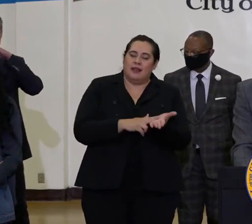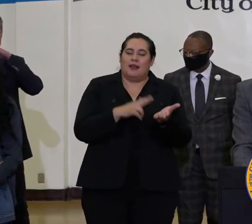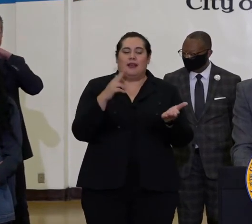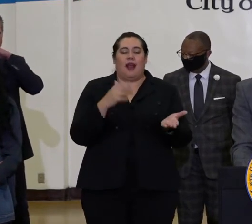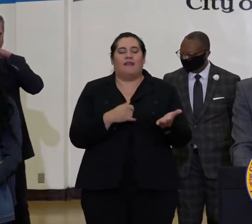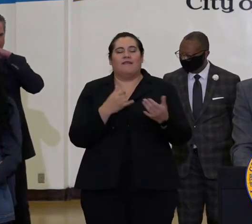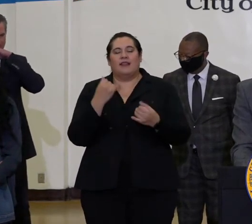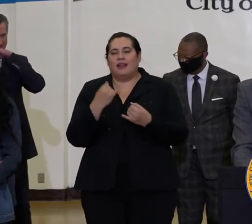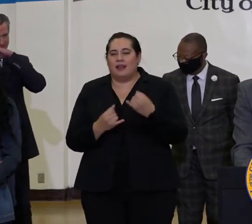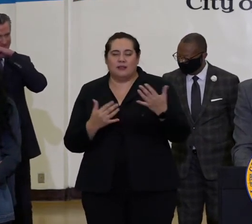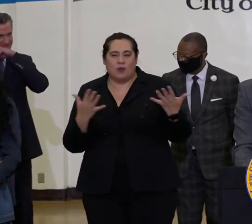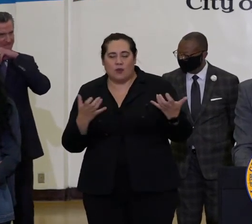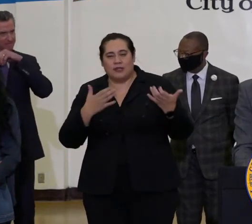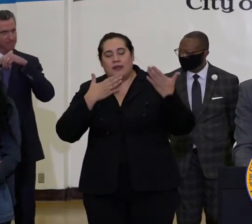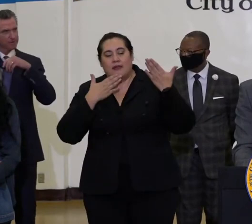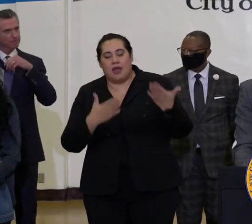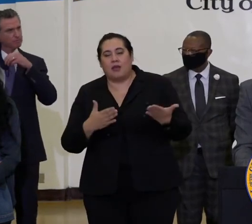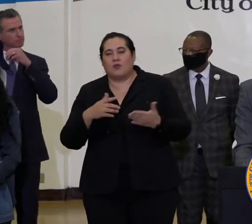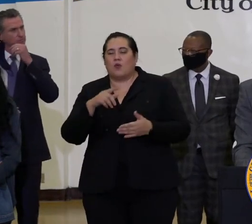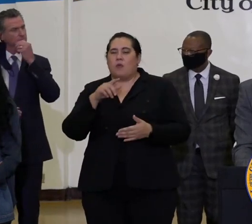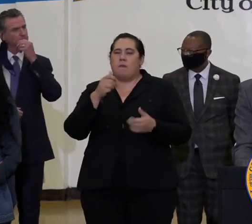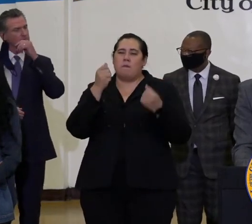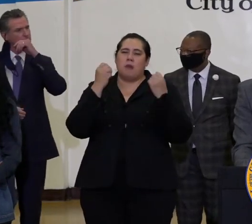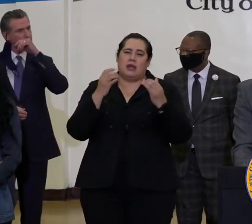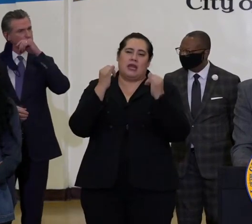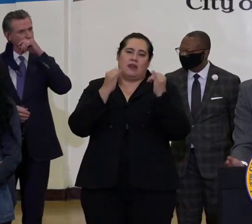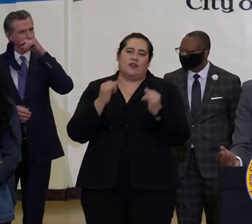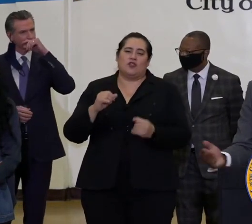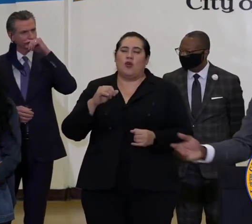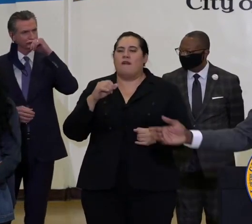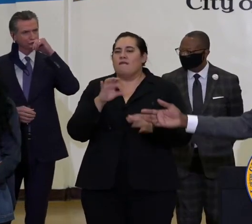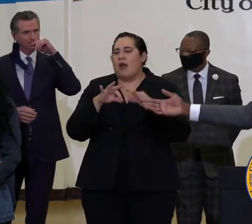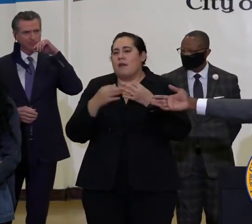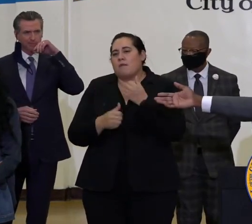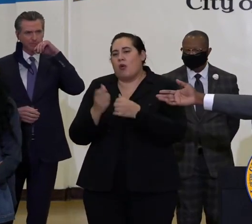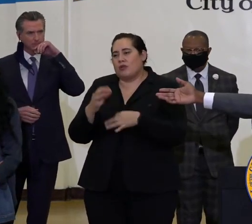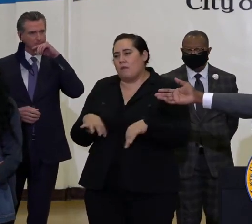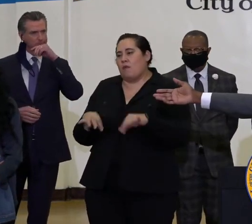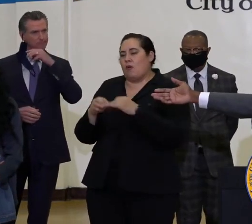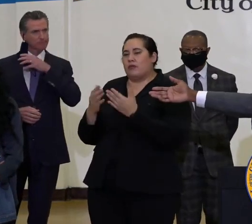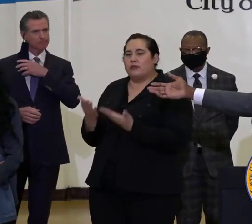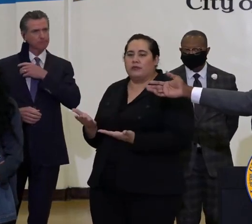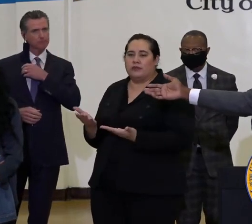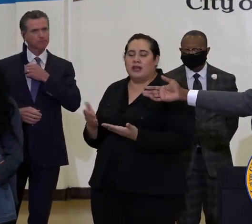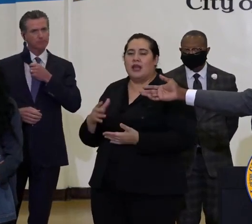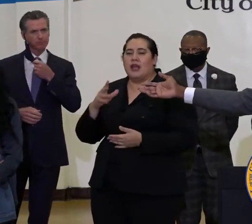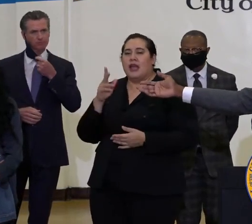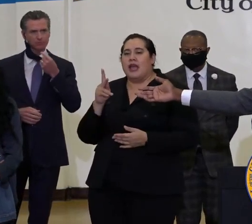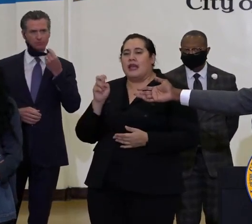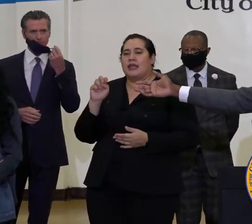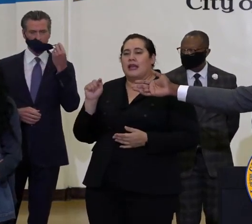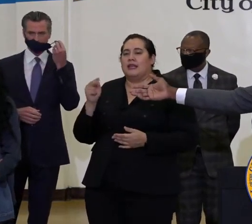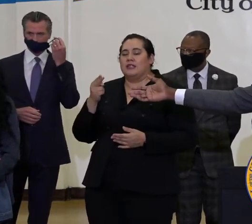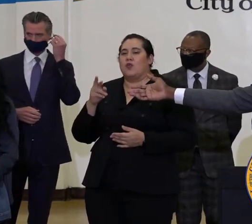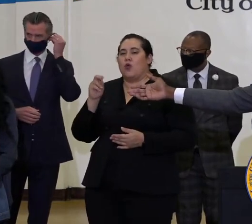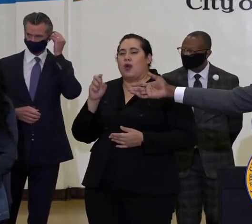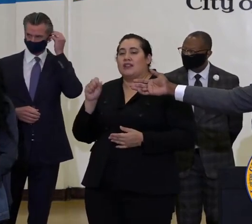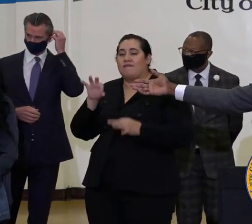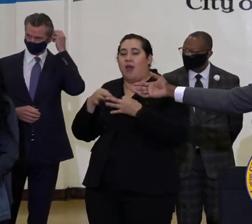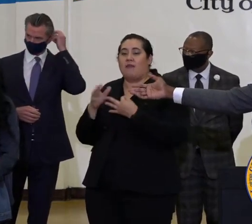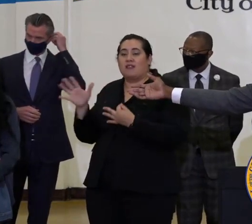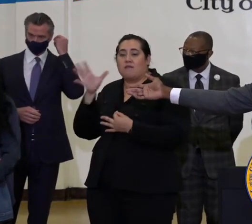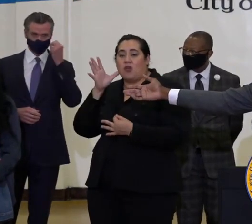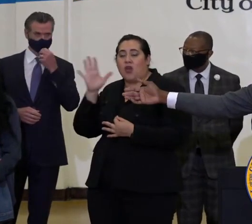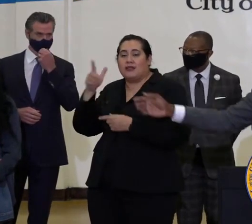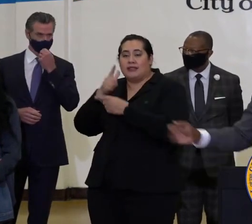And I finally want to say thank you to the hundreds of individuals, families, but most importantly, Kenneth Ross' family. This is his mother